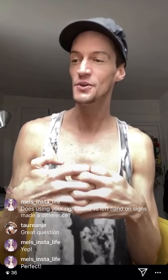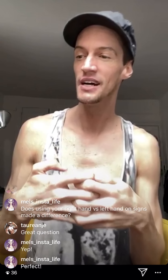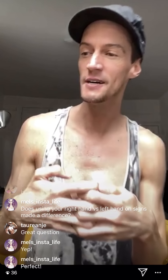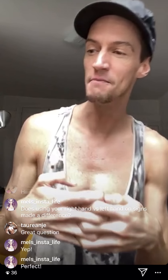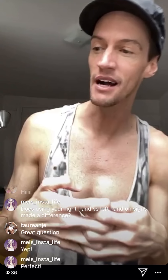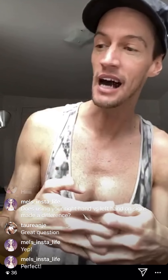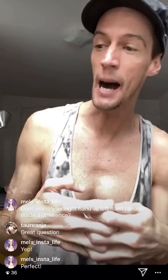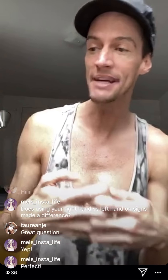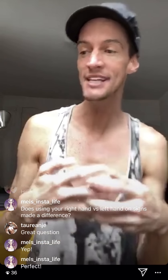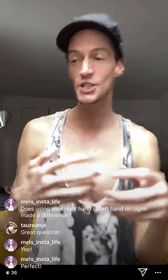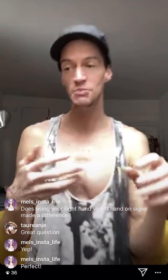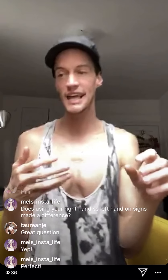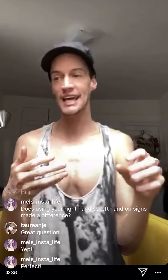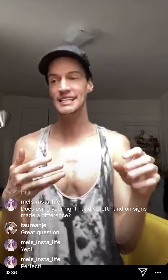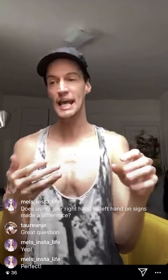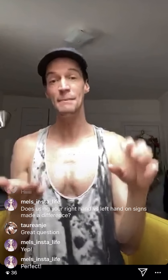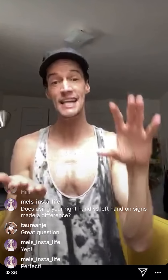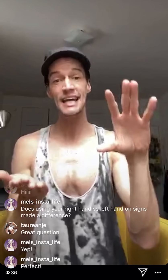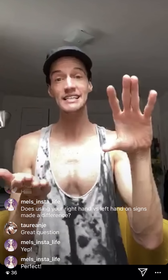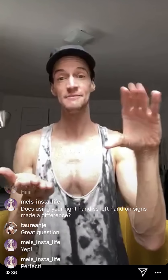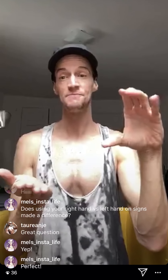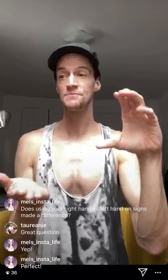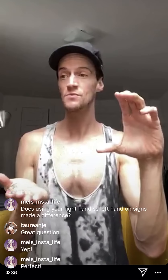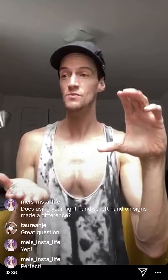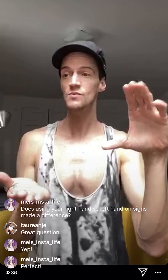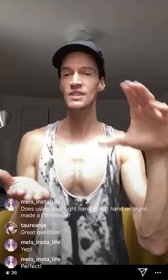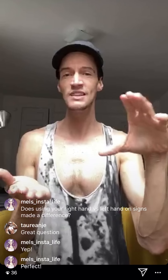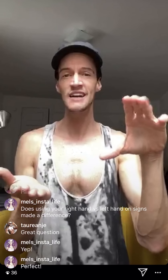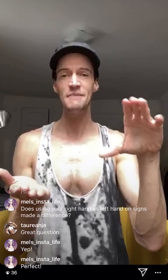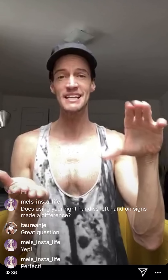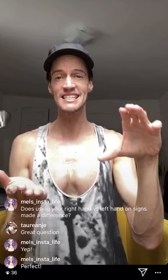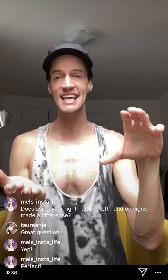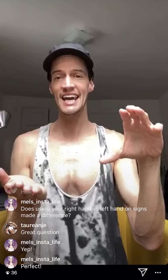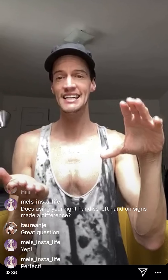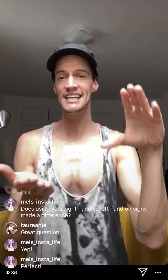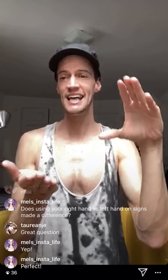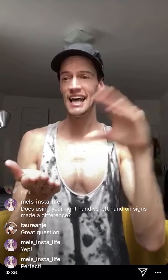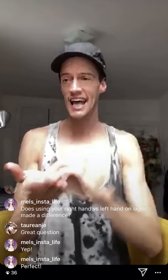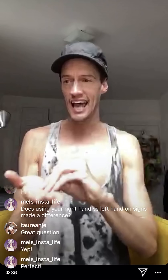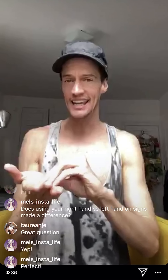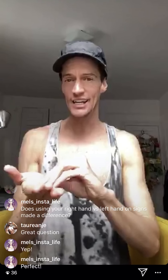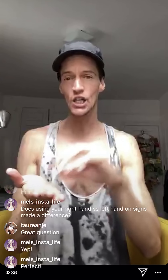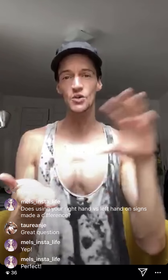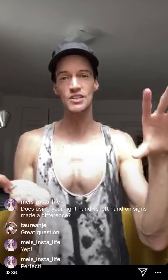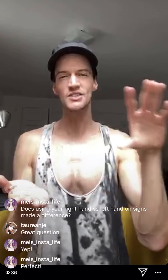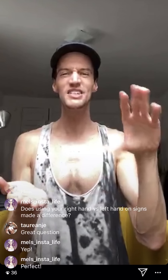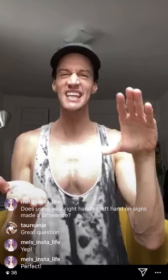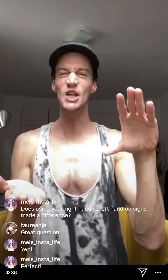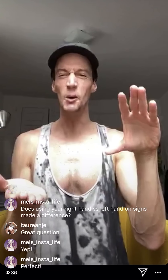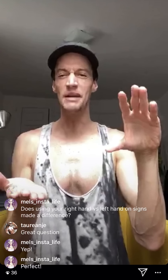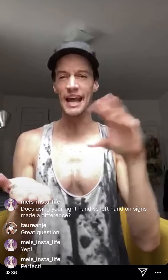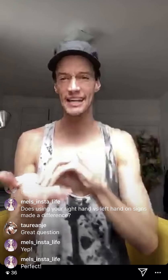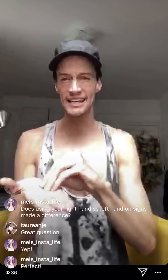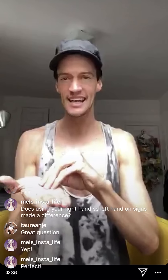To copy, duplicate, imitate. You kind of make a C hand and then it closes, or just like an open hand, and then